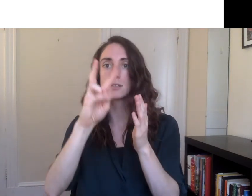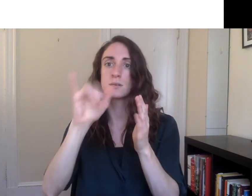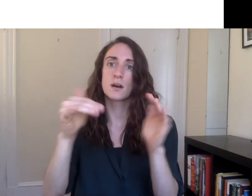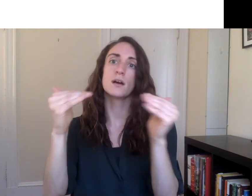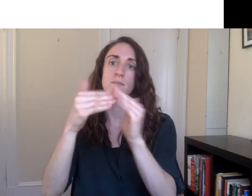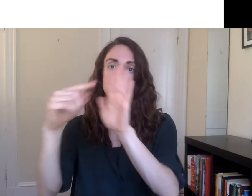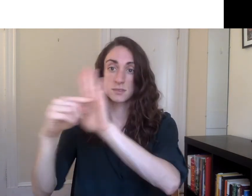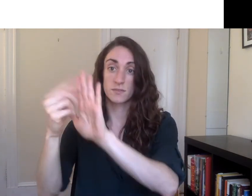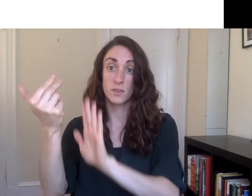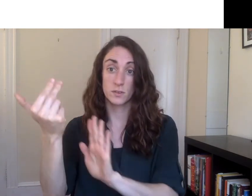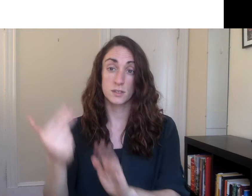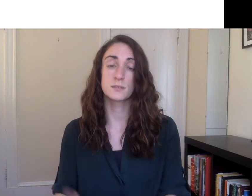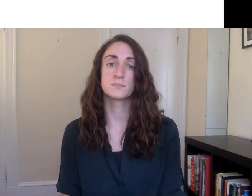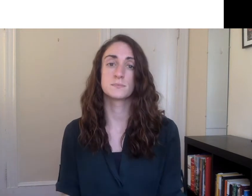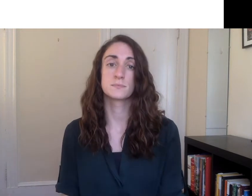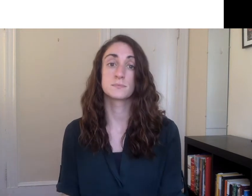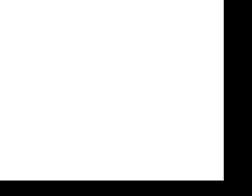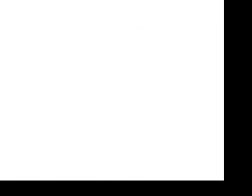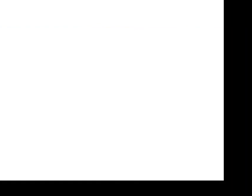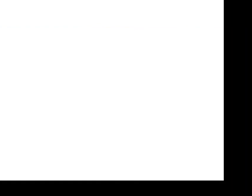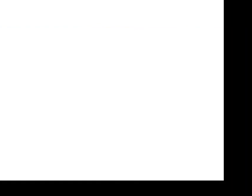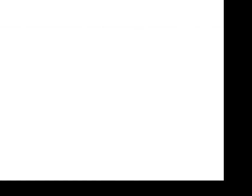equals negative 13.